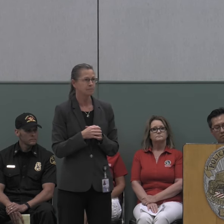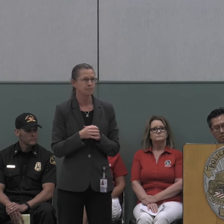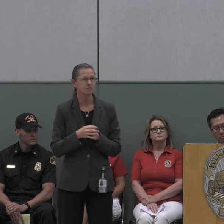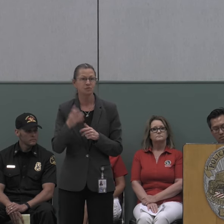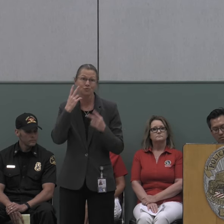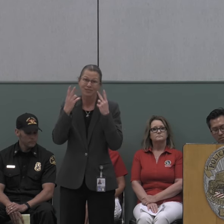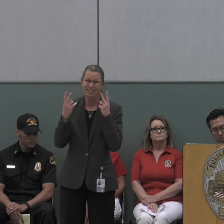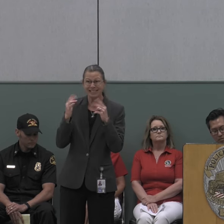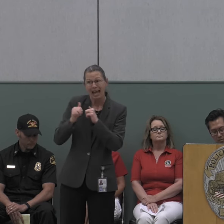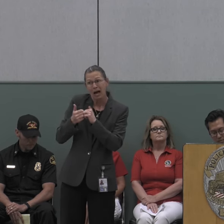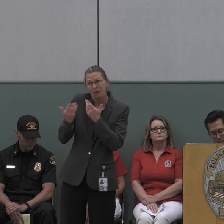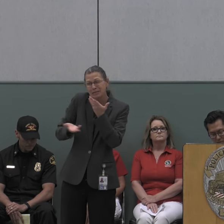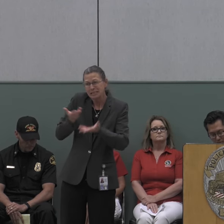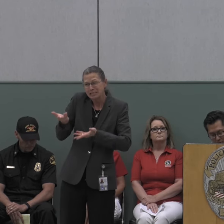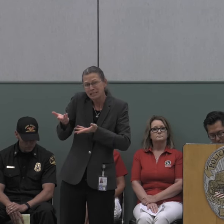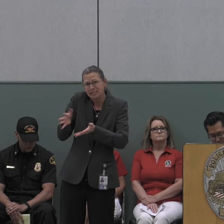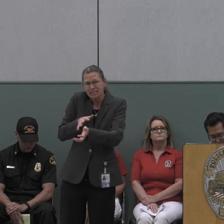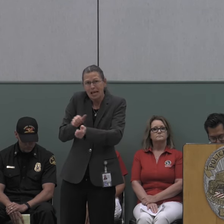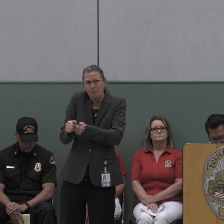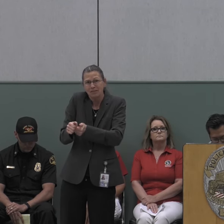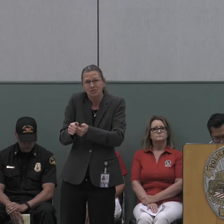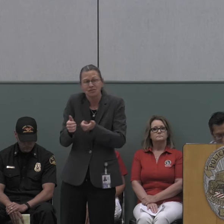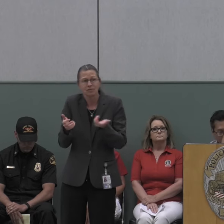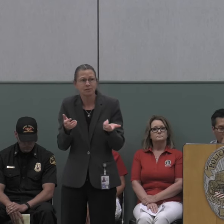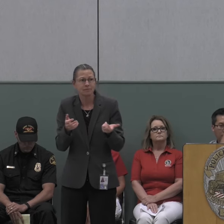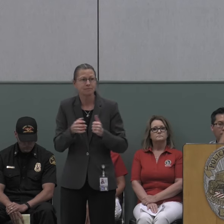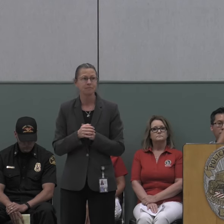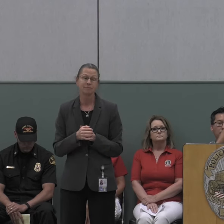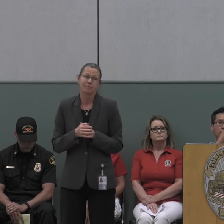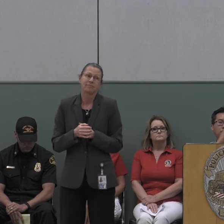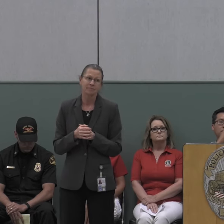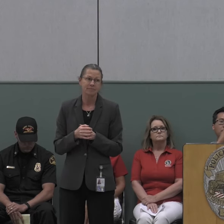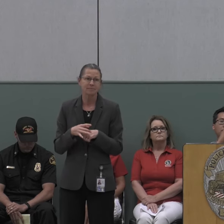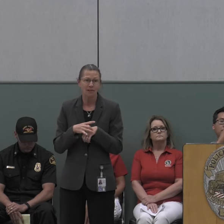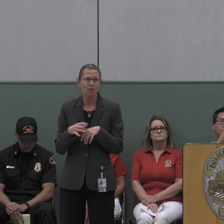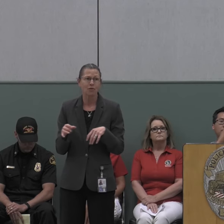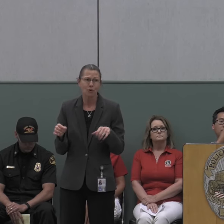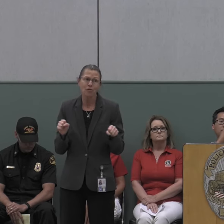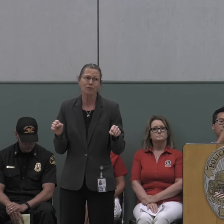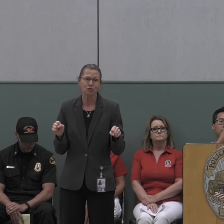see what happened. The earth shook, so.